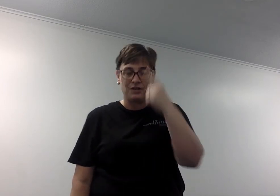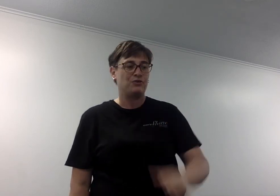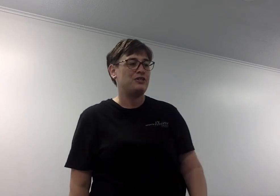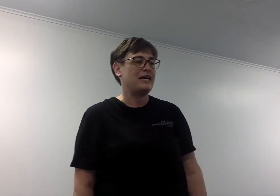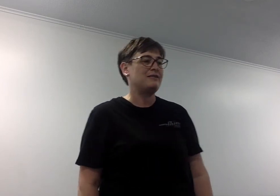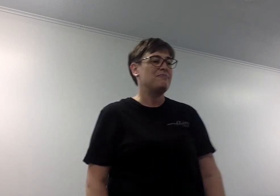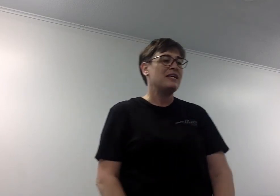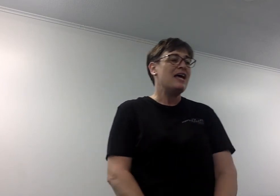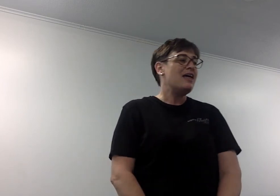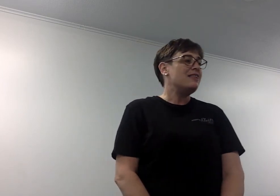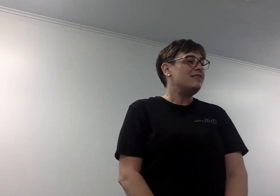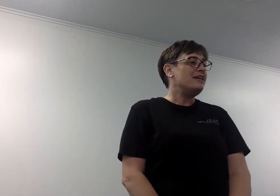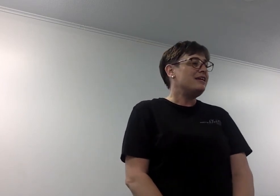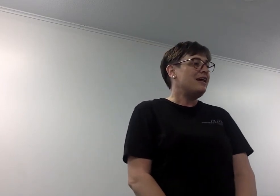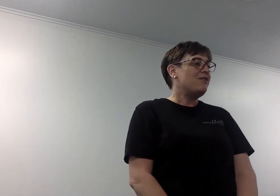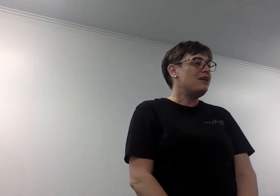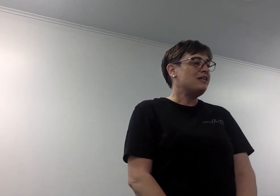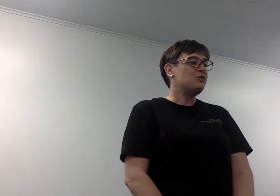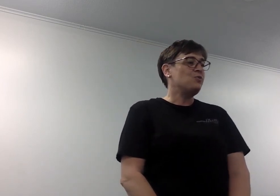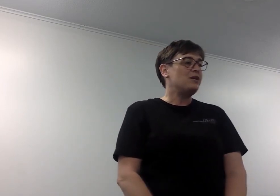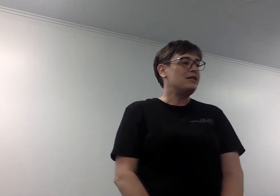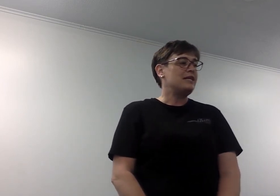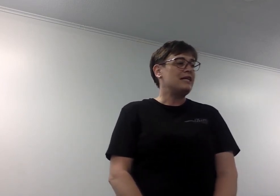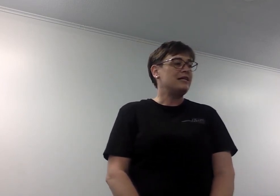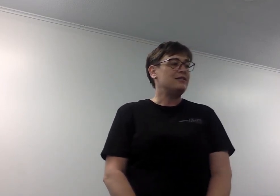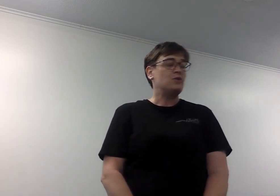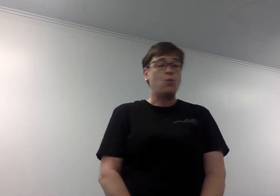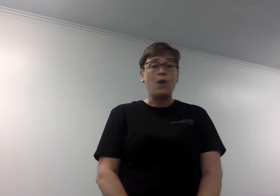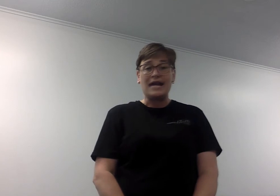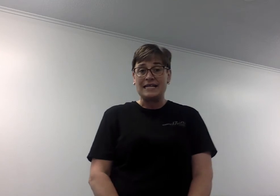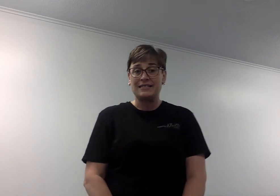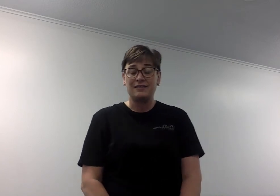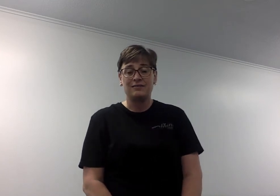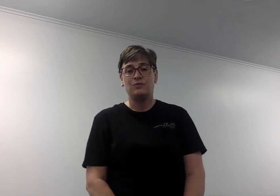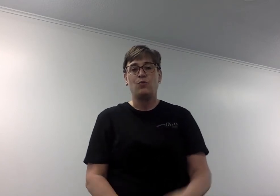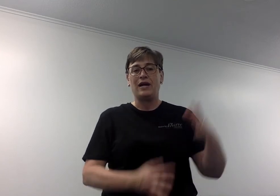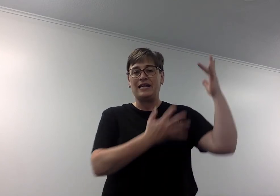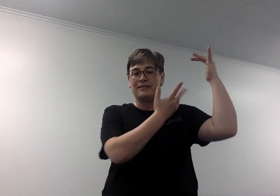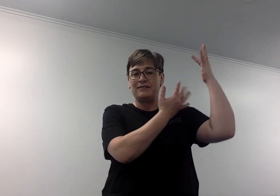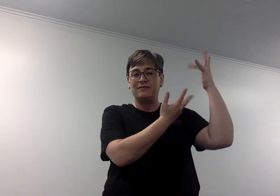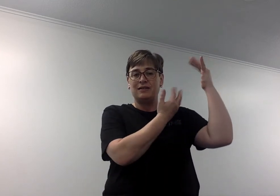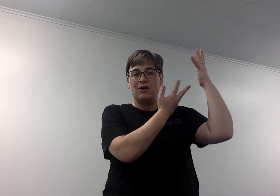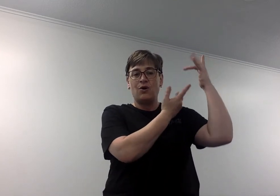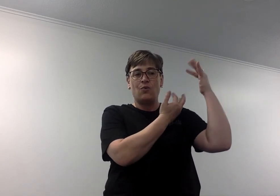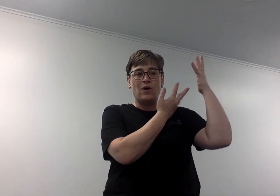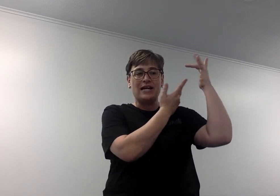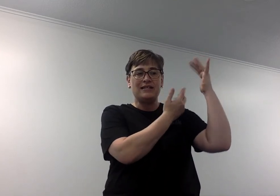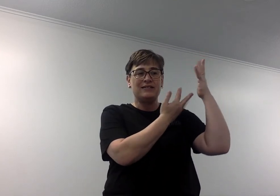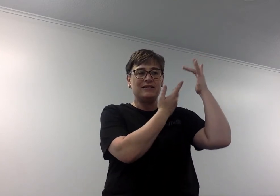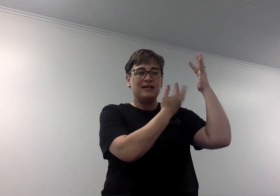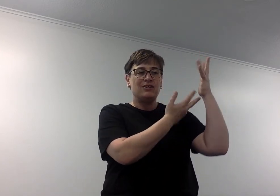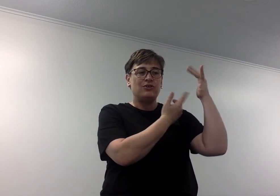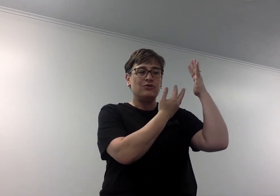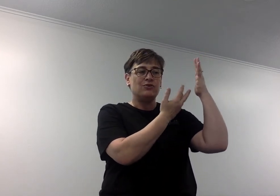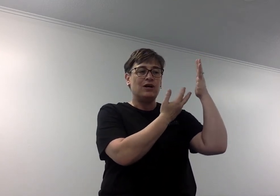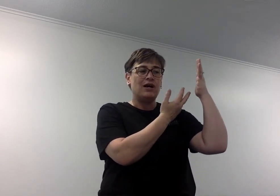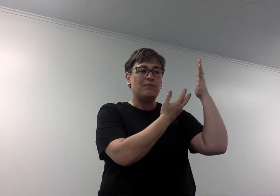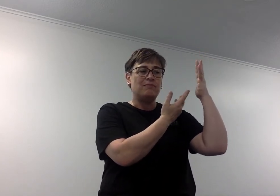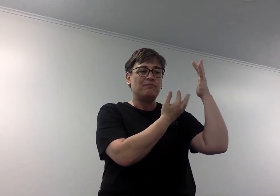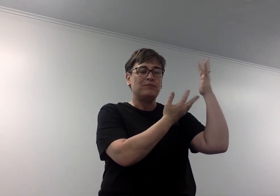Understand. Then our next one is wait. Wait. Wait.